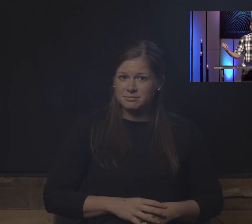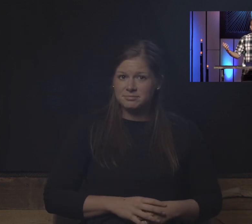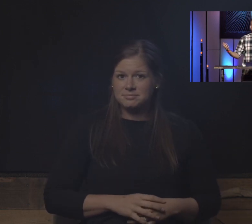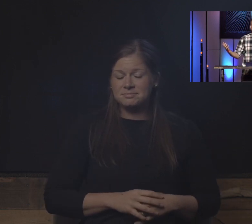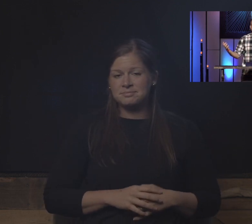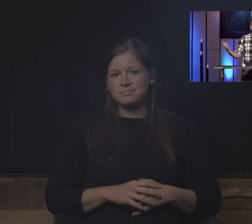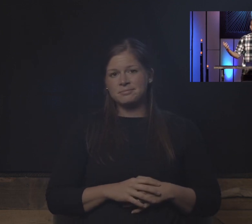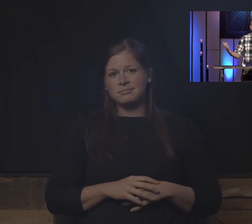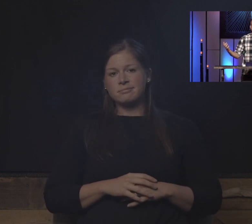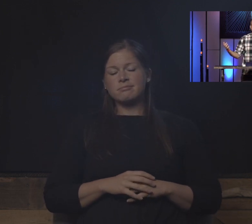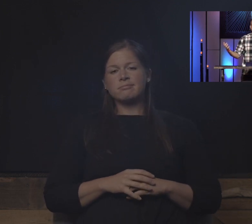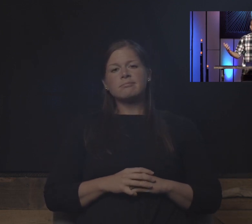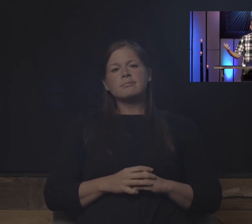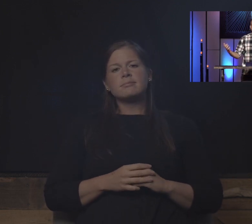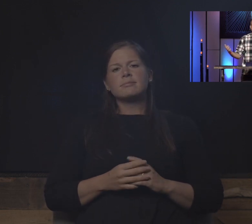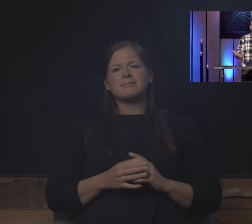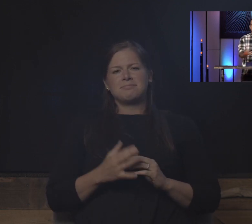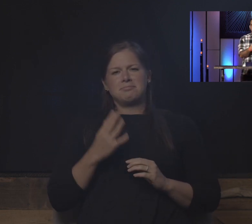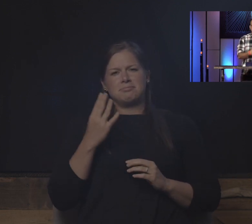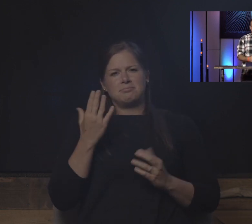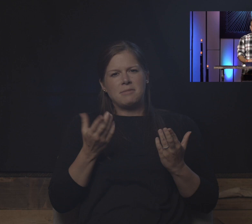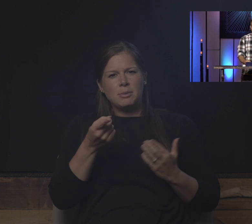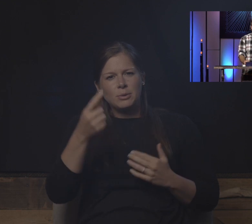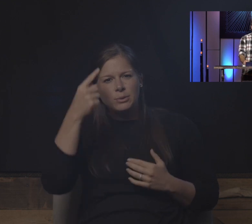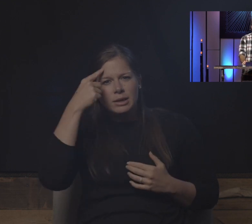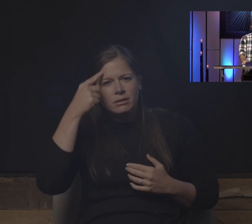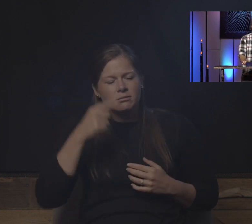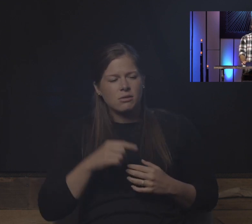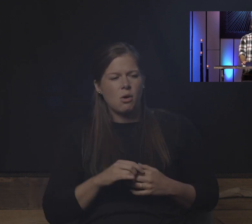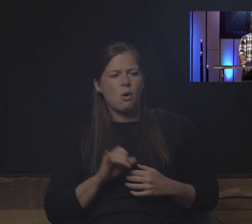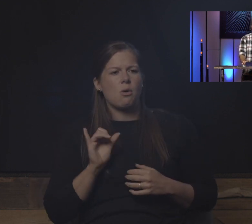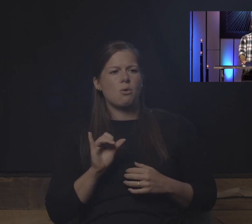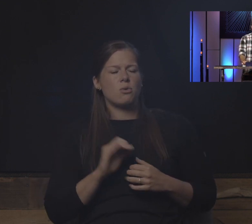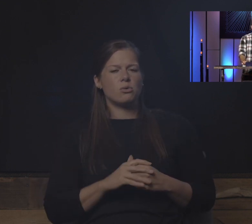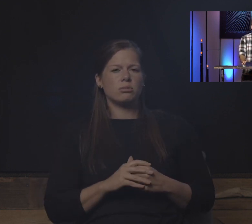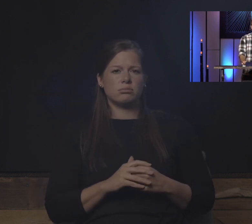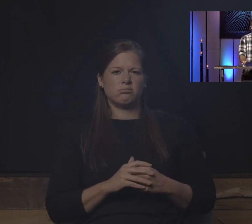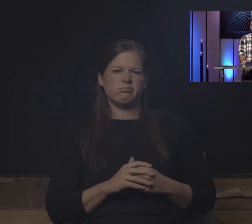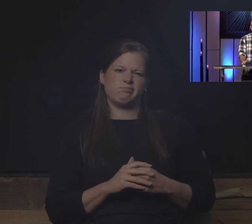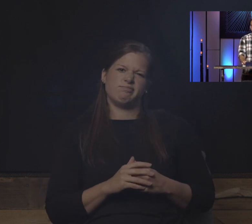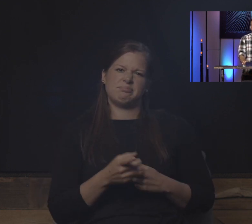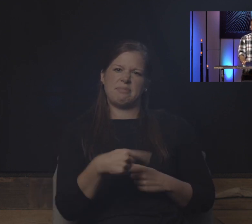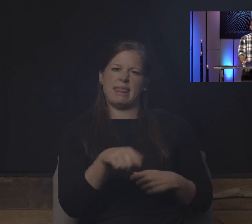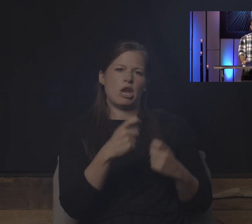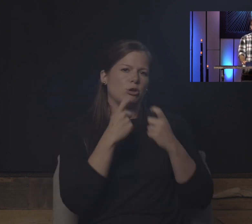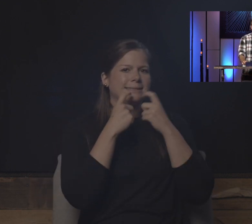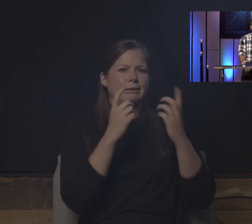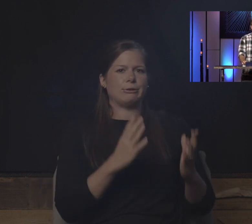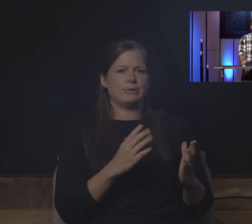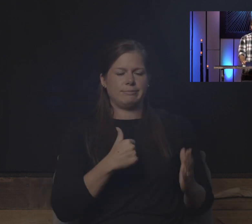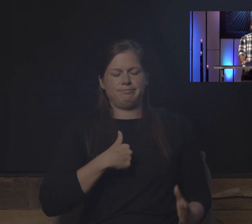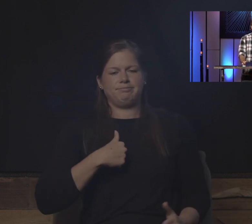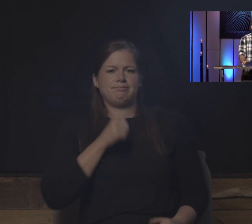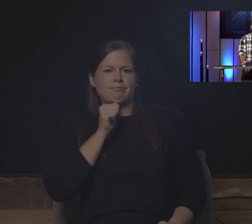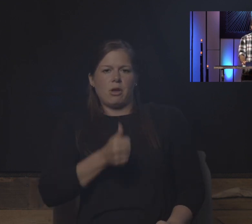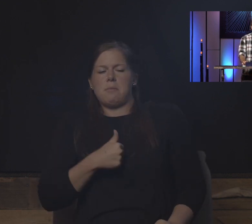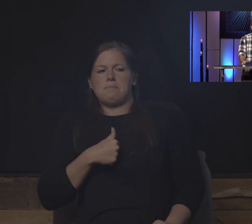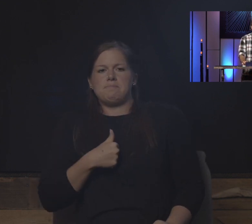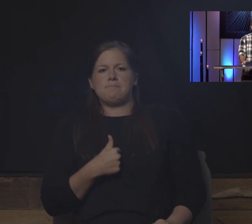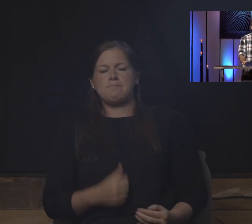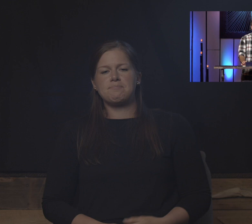Now you say, that might be other people, but that's never been me. I'm a good